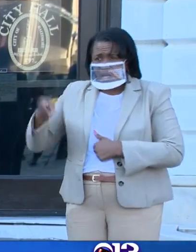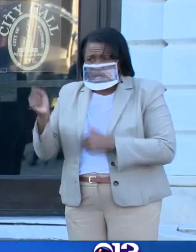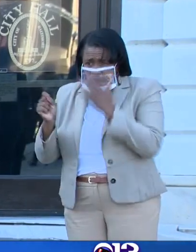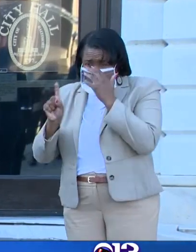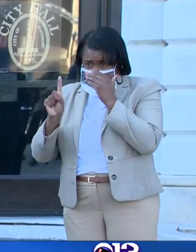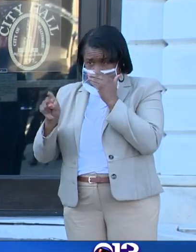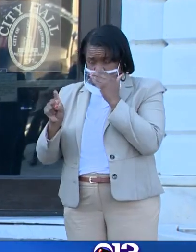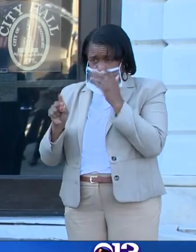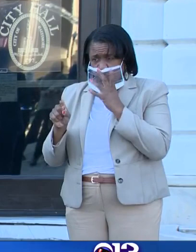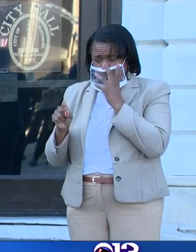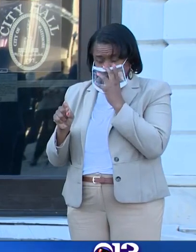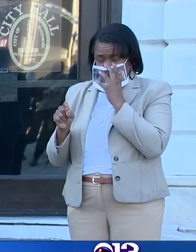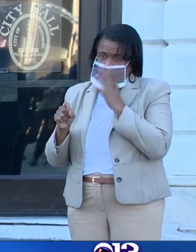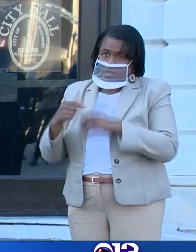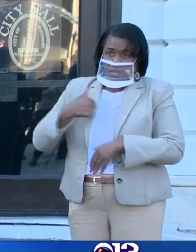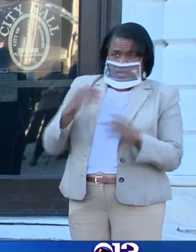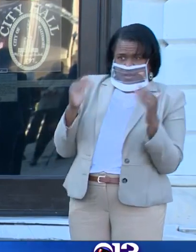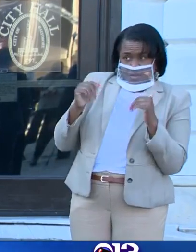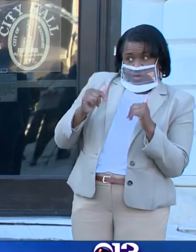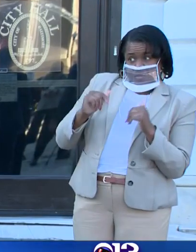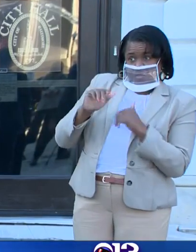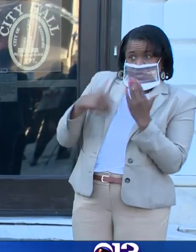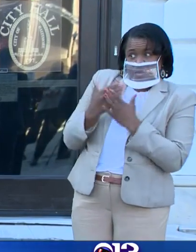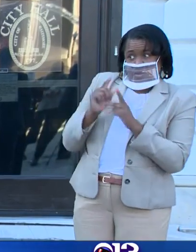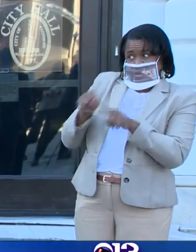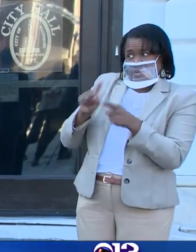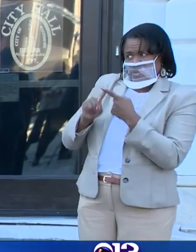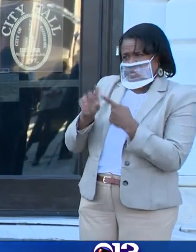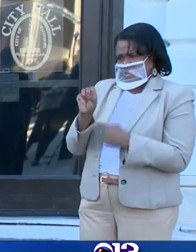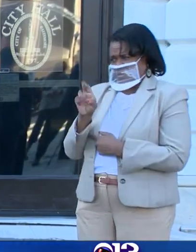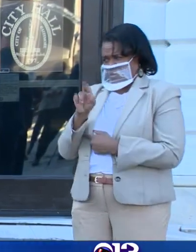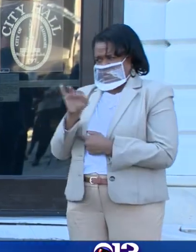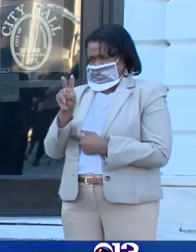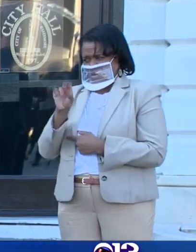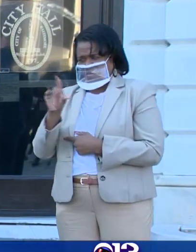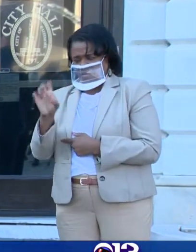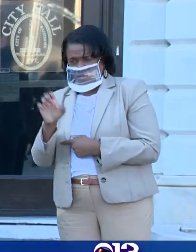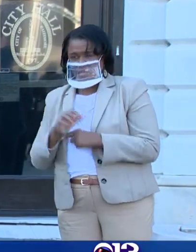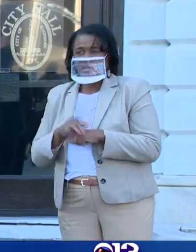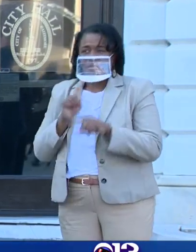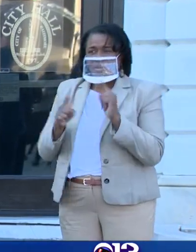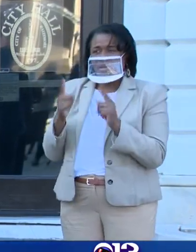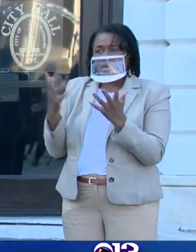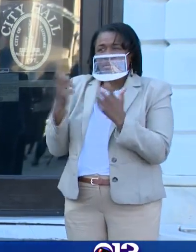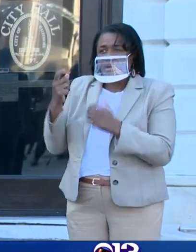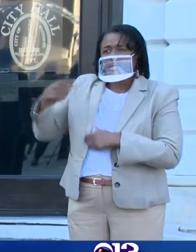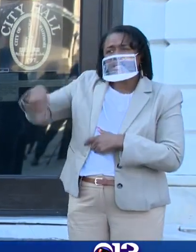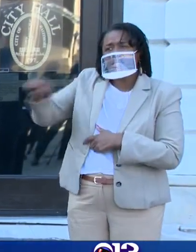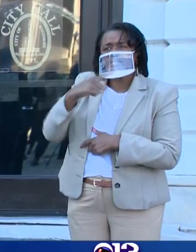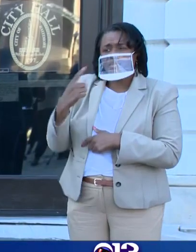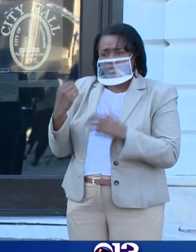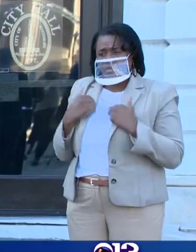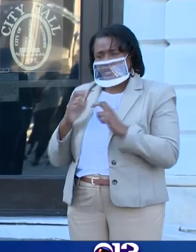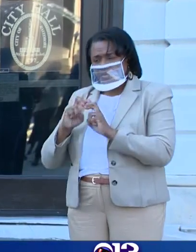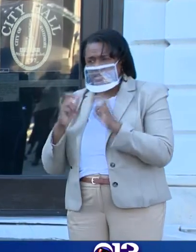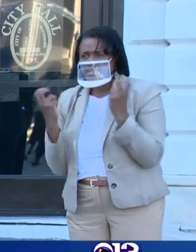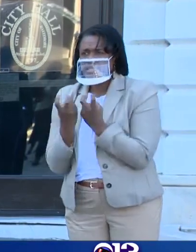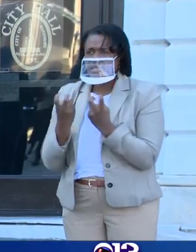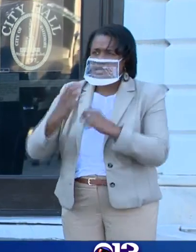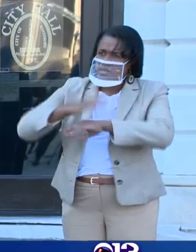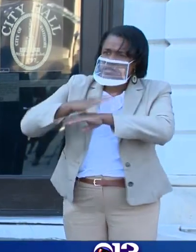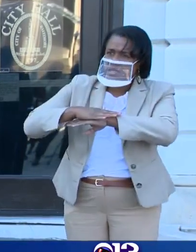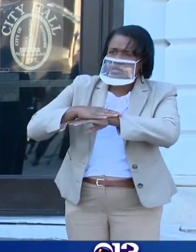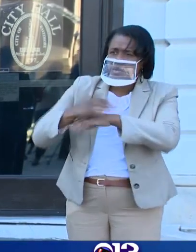attend, albeit I hope they all go to Mervo. They all will have a seat at the table in my